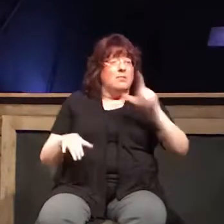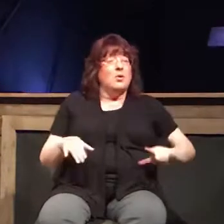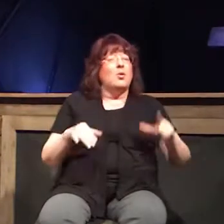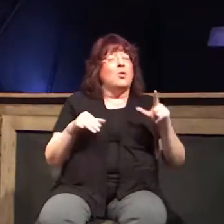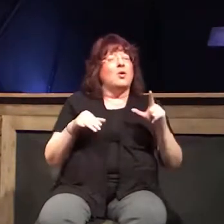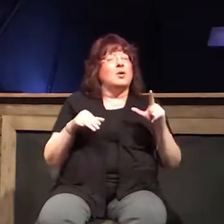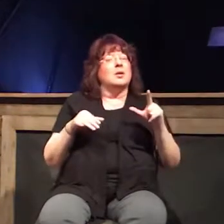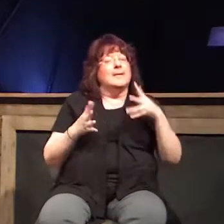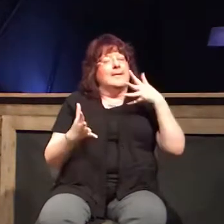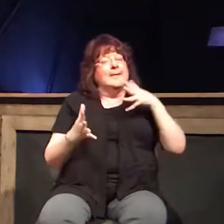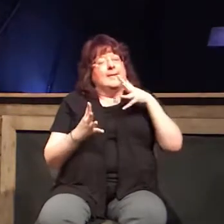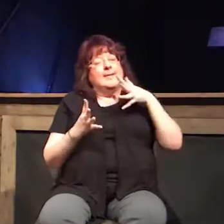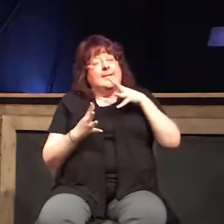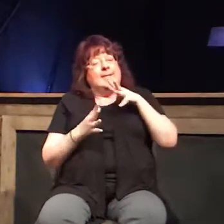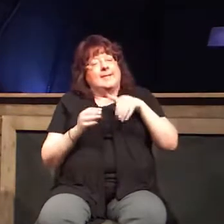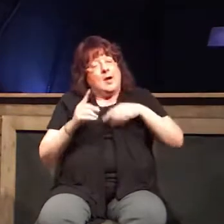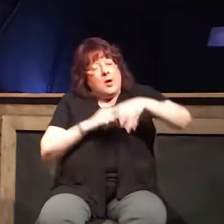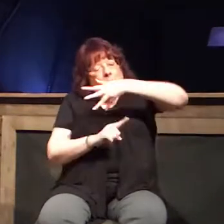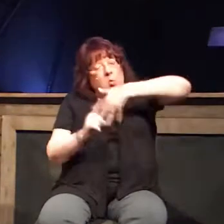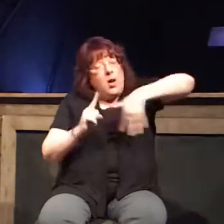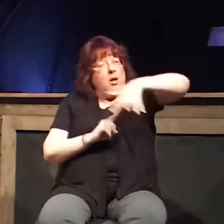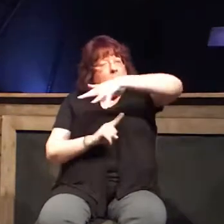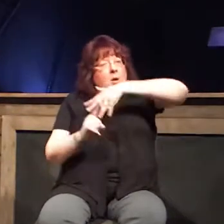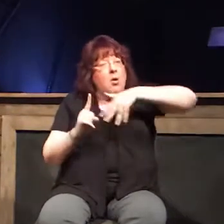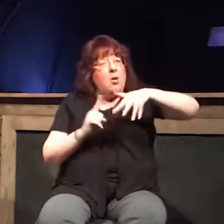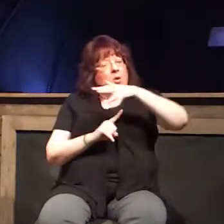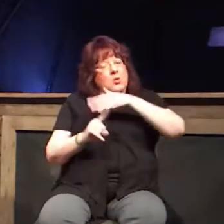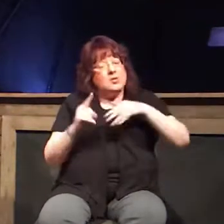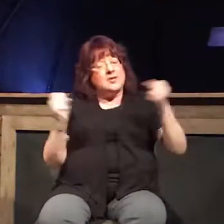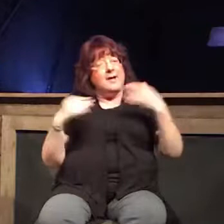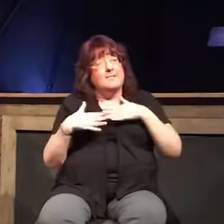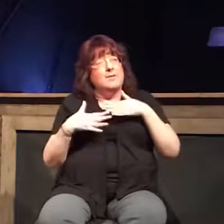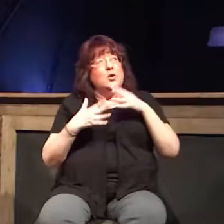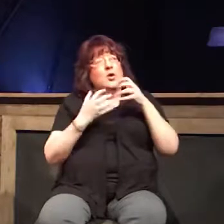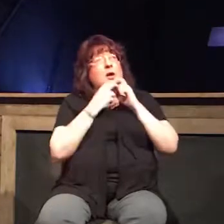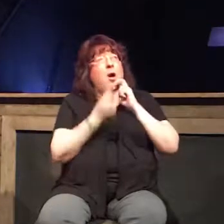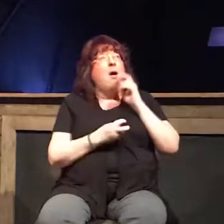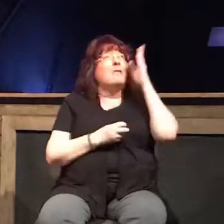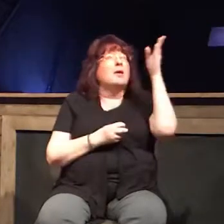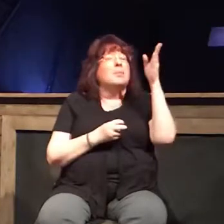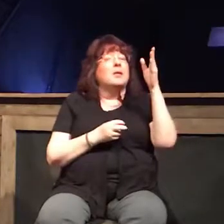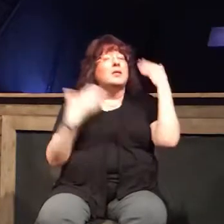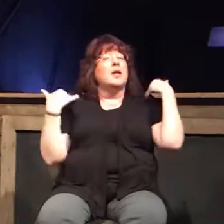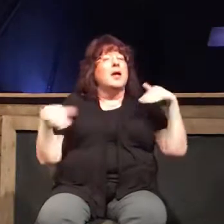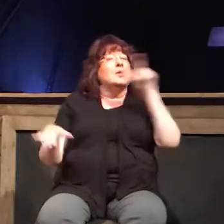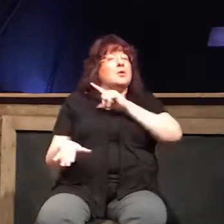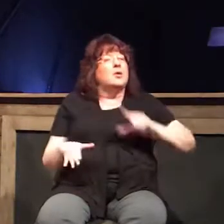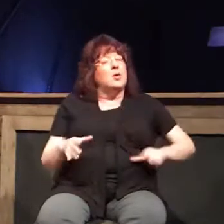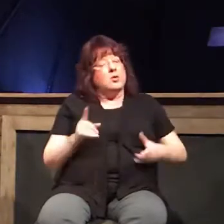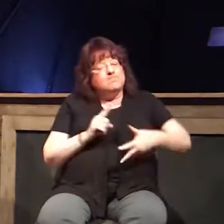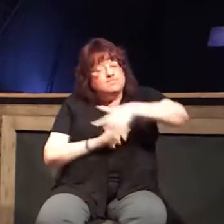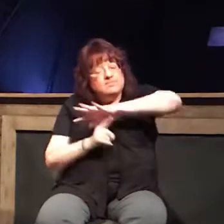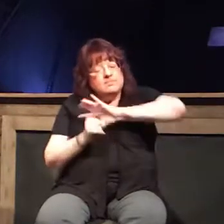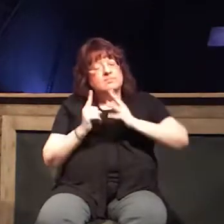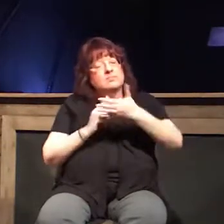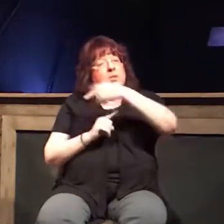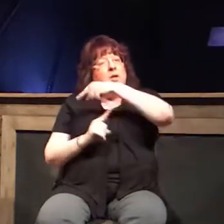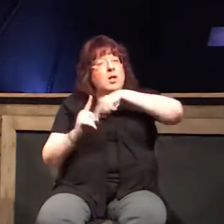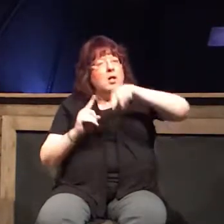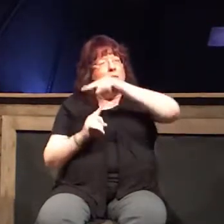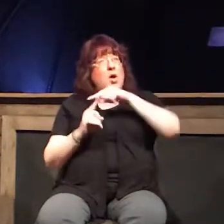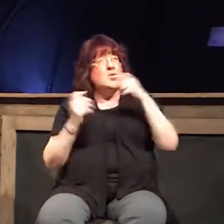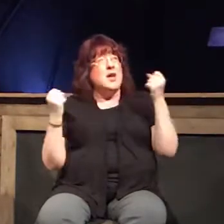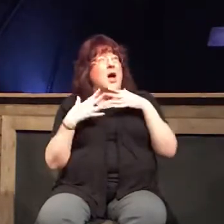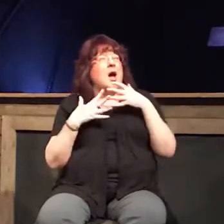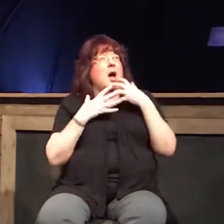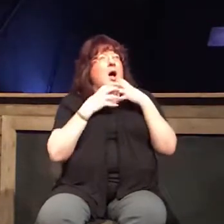Lord encamps around those who fear him. The angel of the Lord encamps around those who